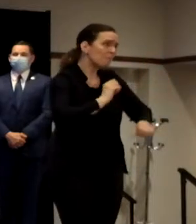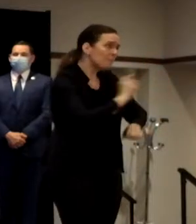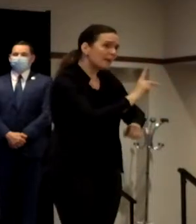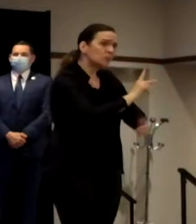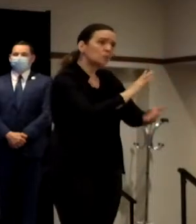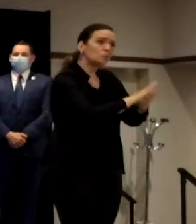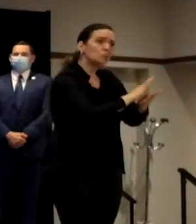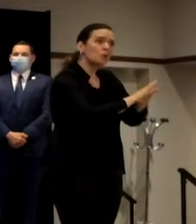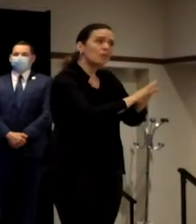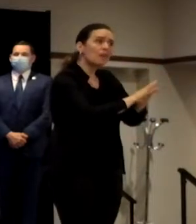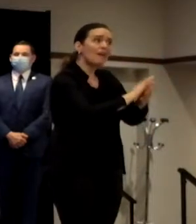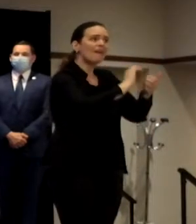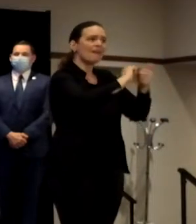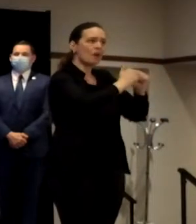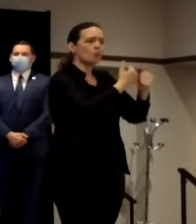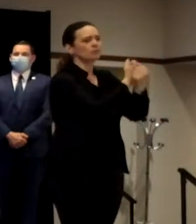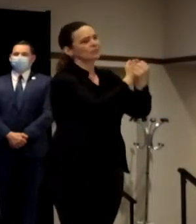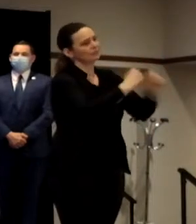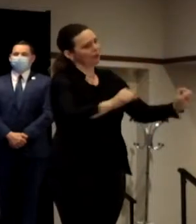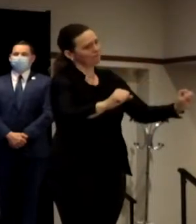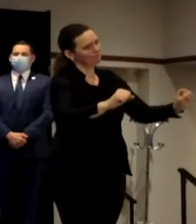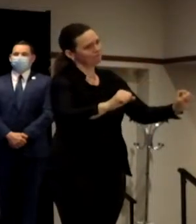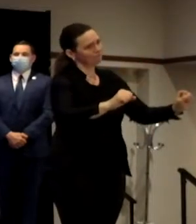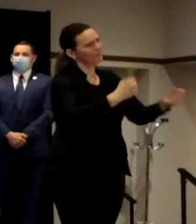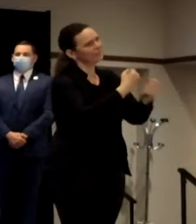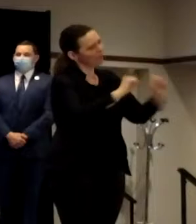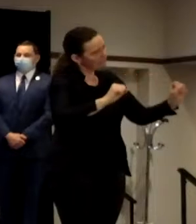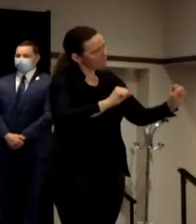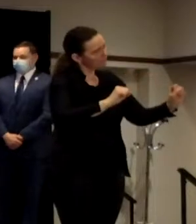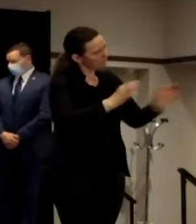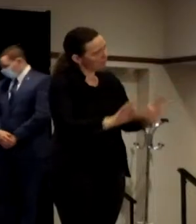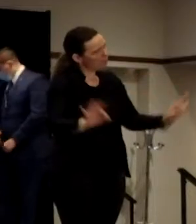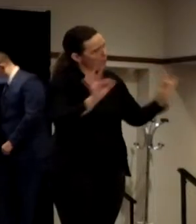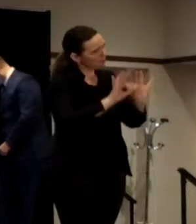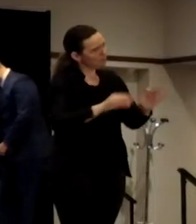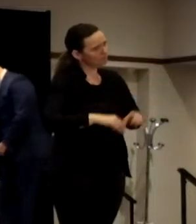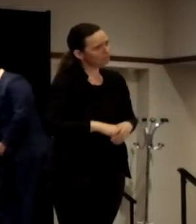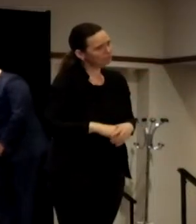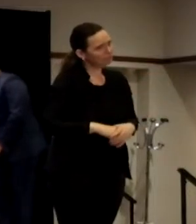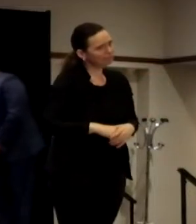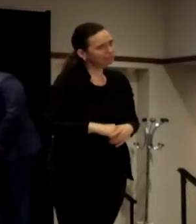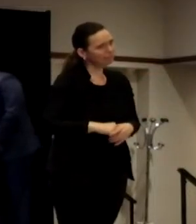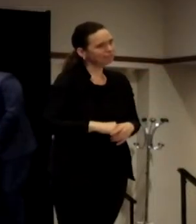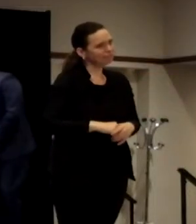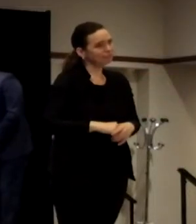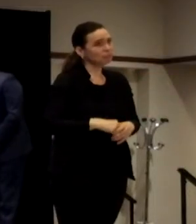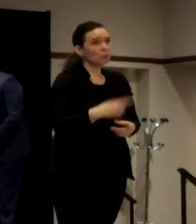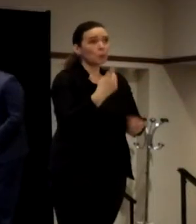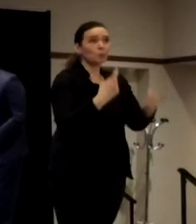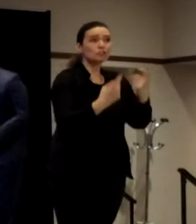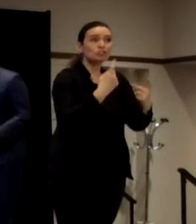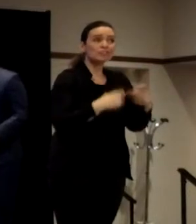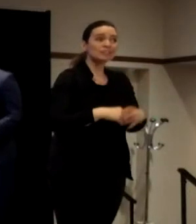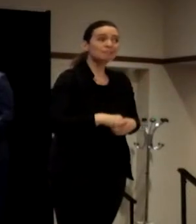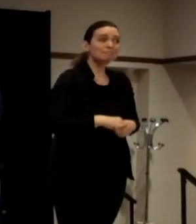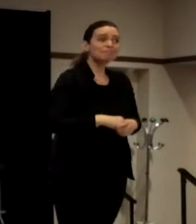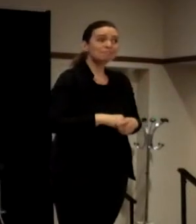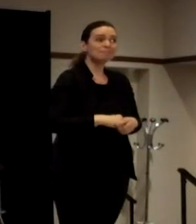not exclusive. They are actually very aligned together. So we'll be happy to take any questions after. Thank you.